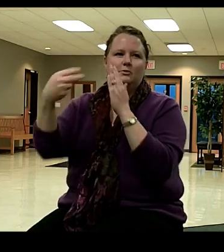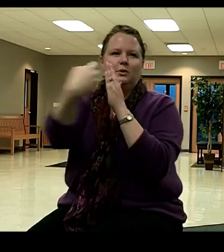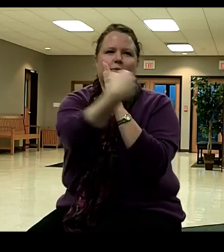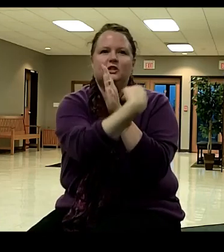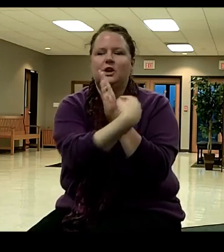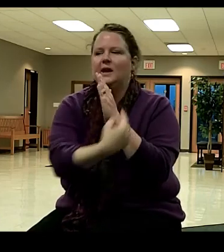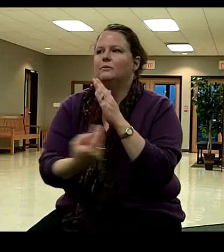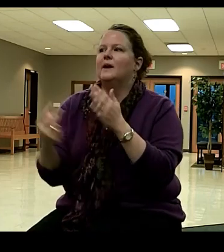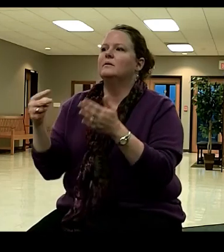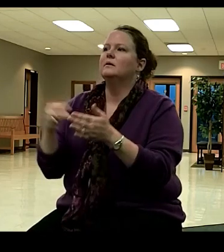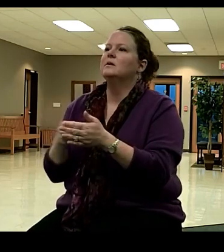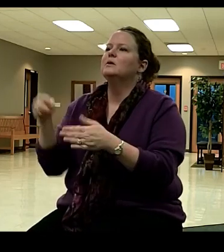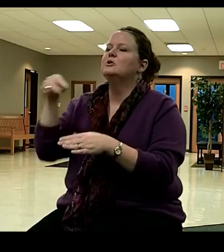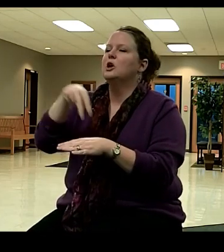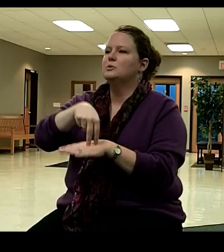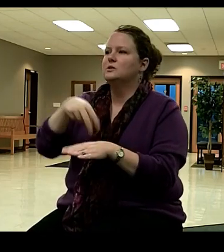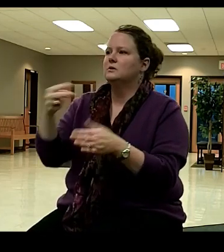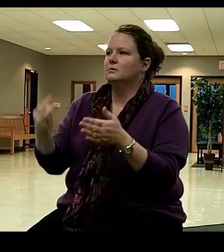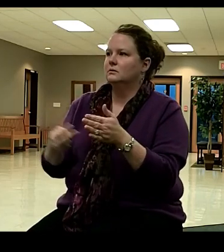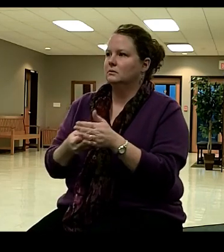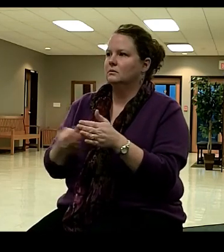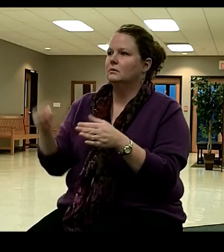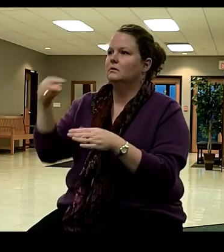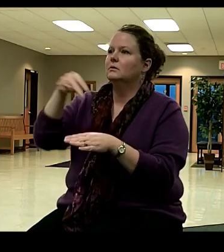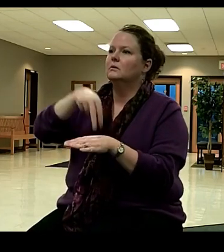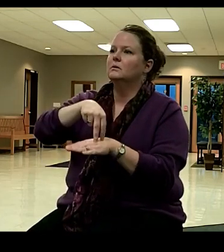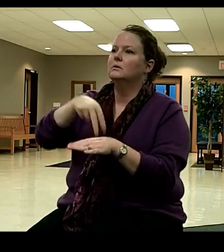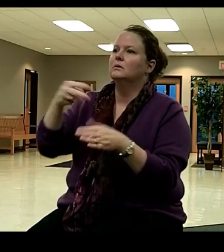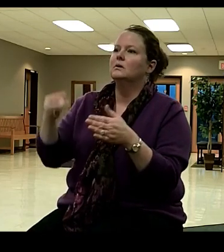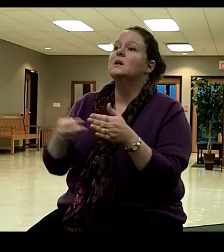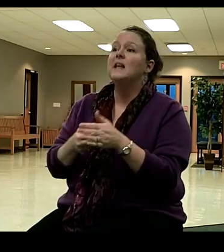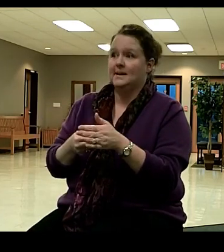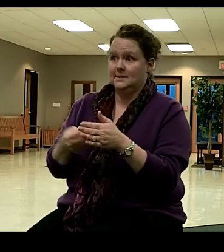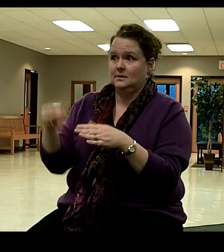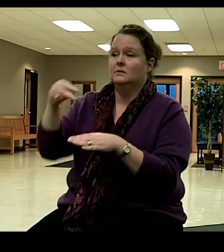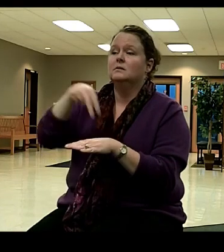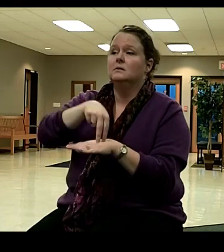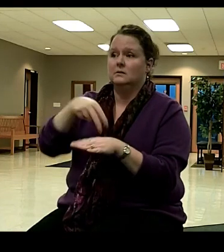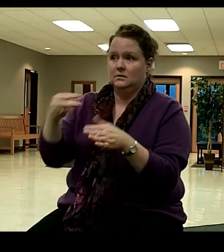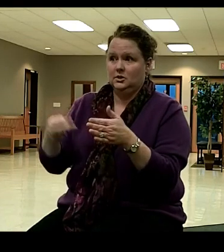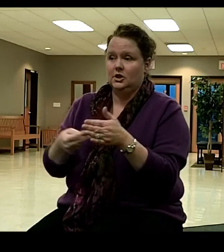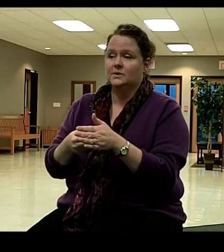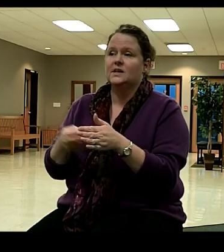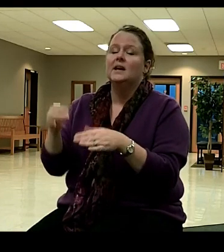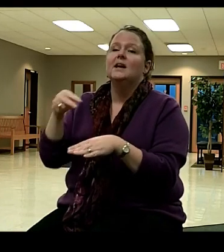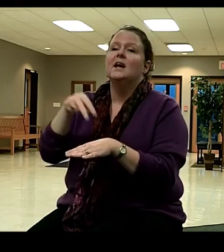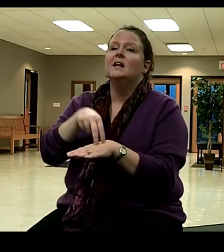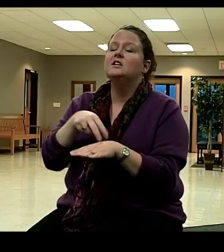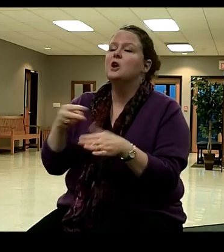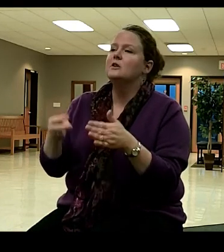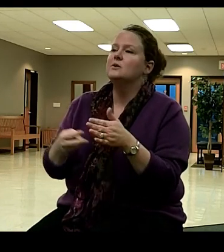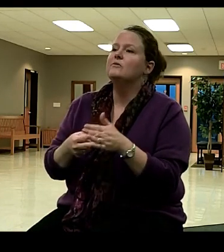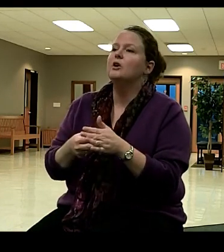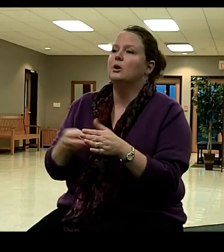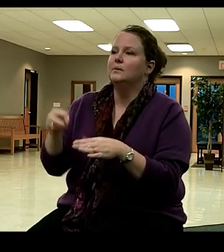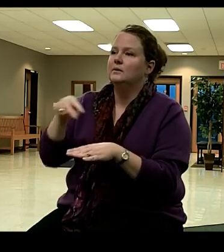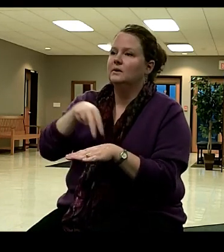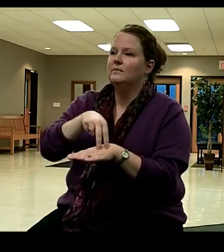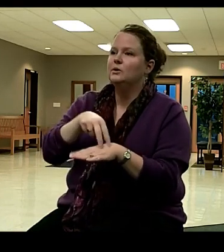uncomfortable to reach your hand around. Toast. That's the food toast, right? Yes. It's toast. It is also the verb. If you need